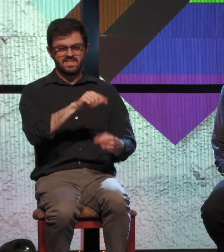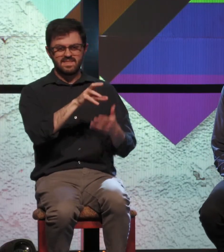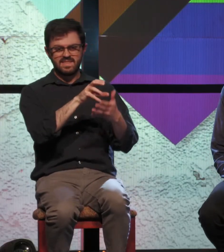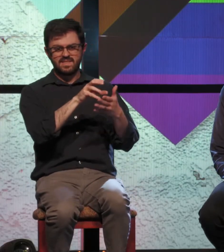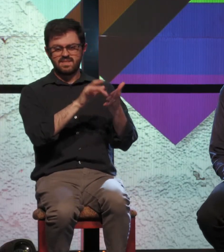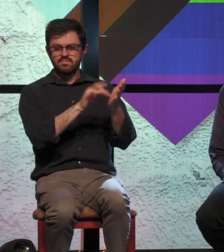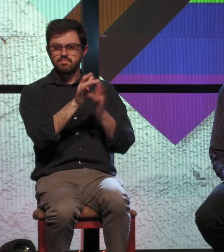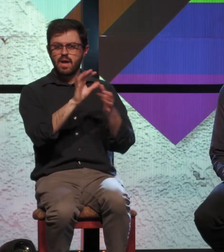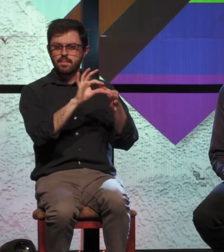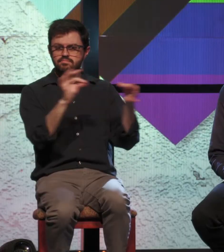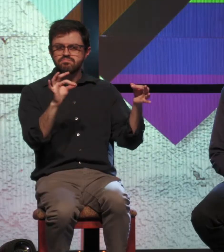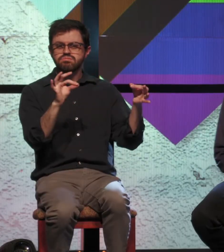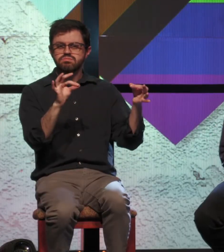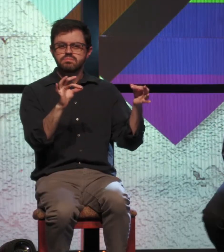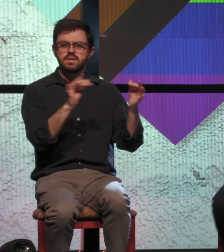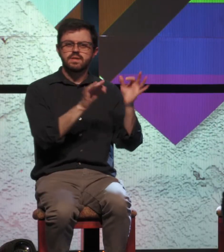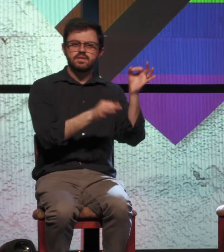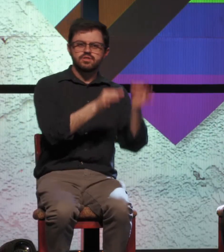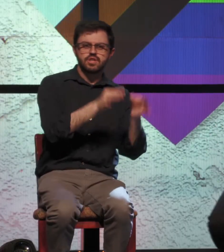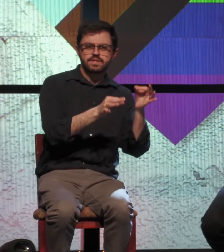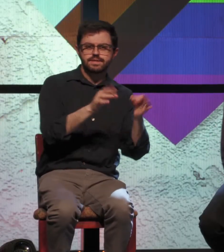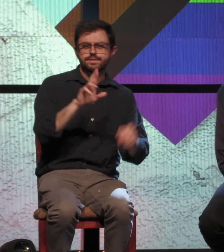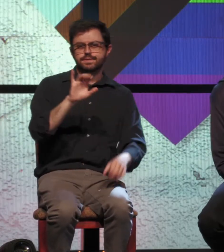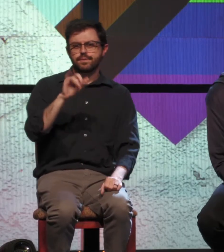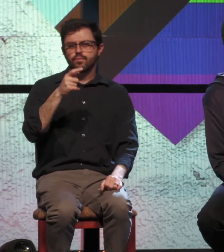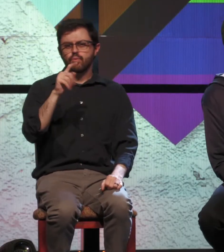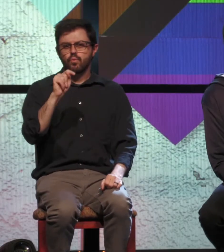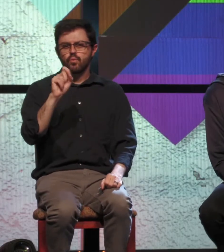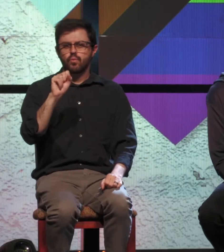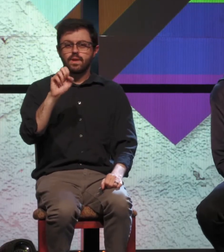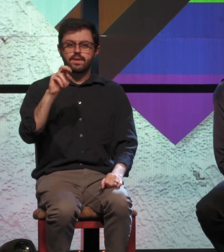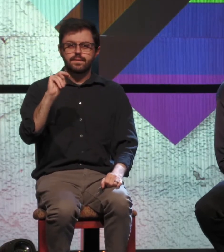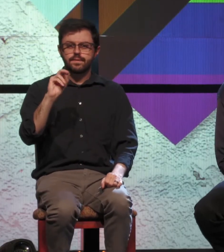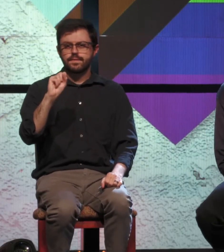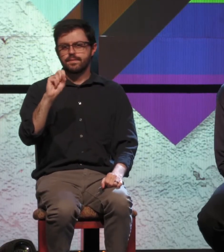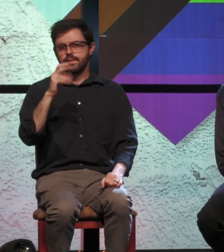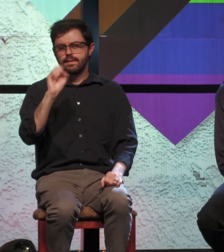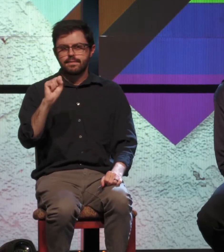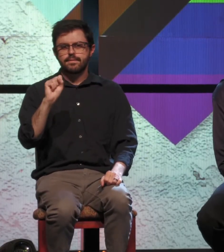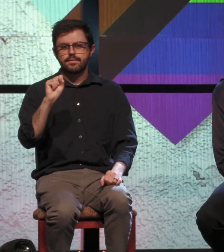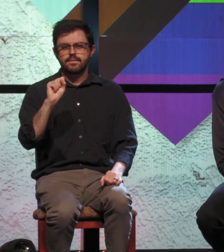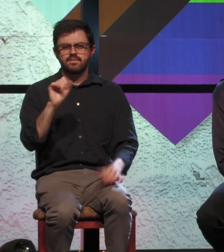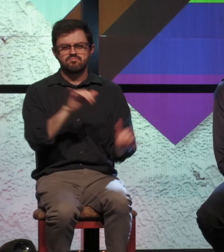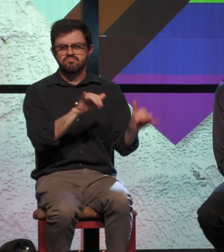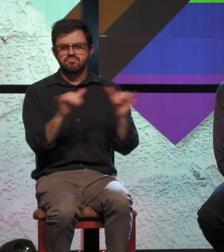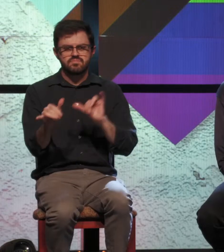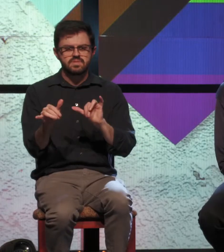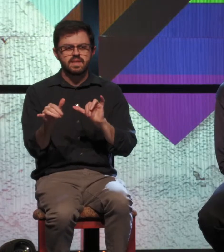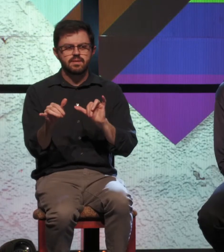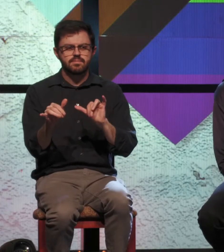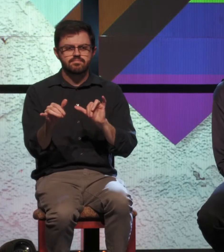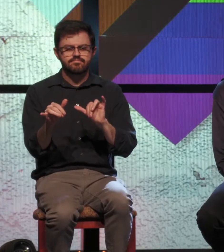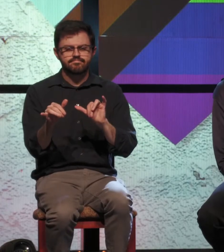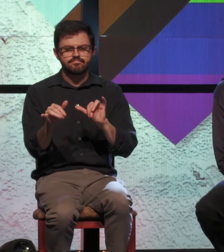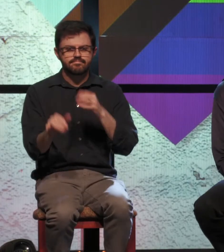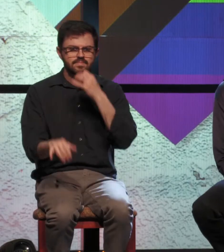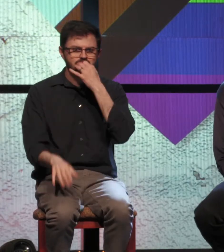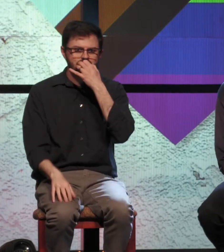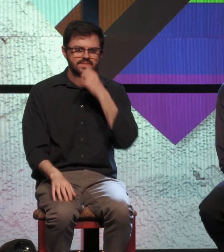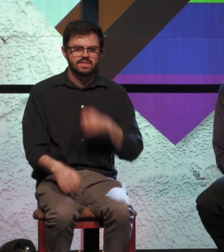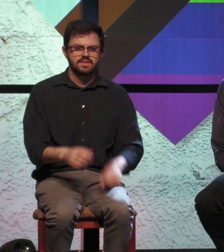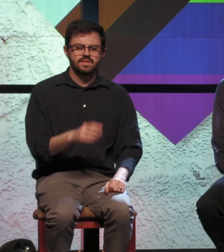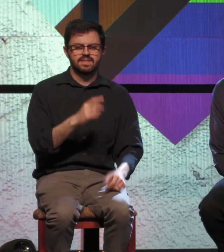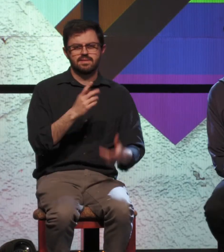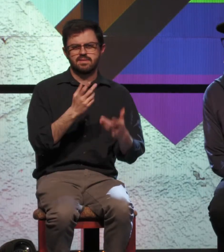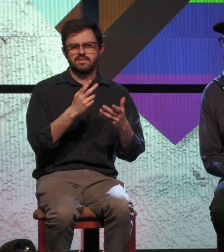passage. It's what's called parallelism in Hebrew poetry. What is A is more B. It's a repetitive line. Justice